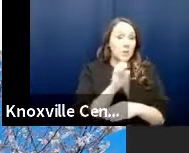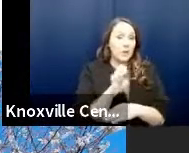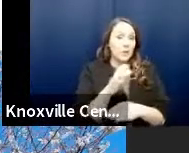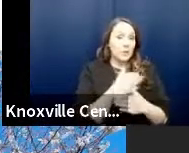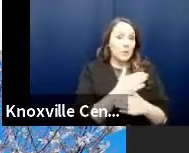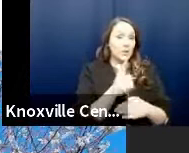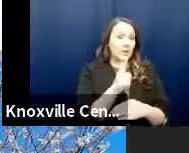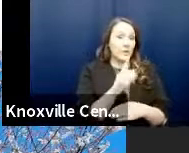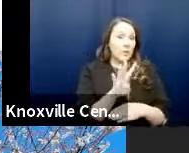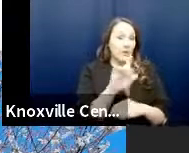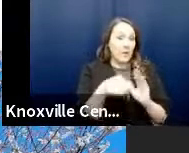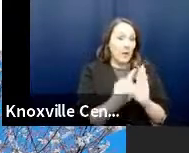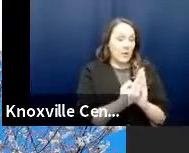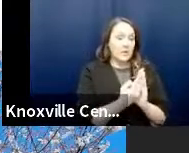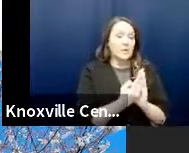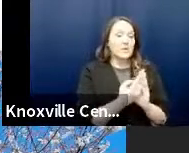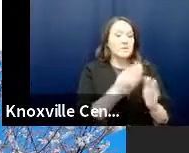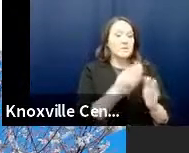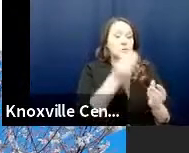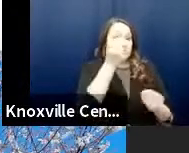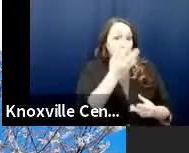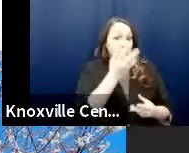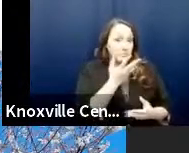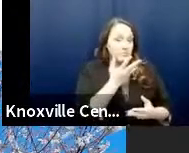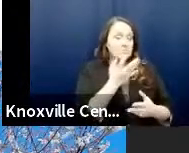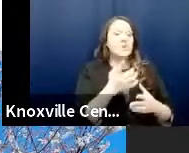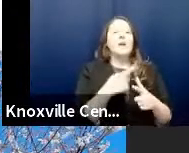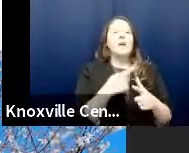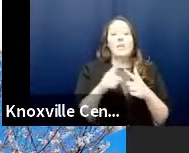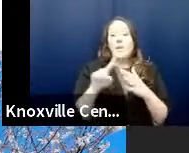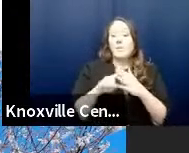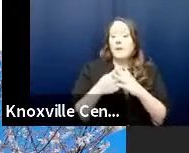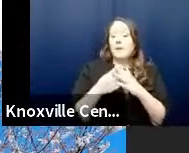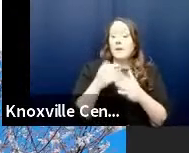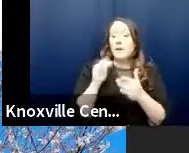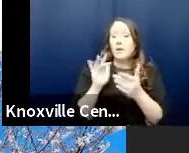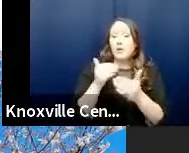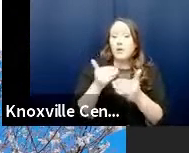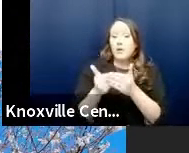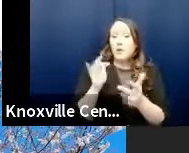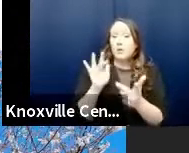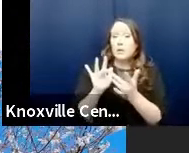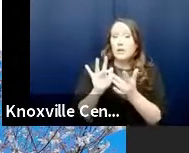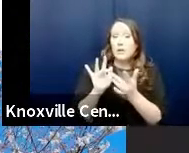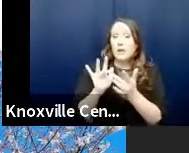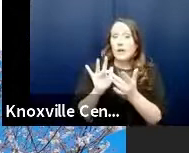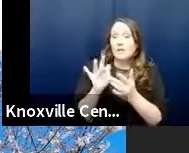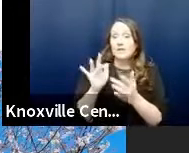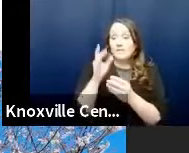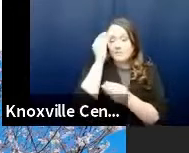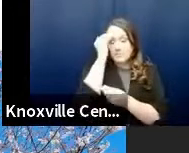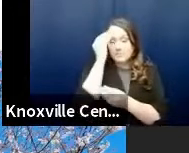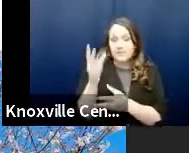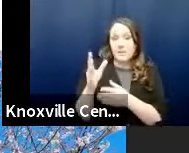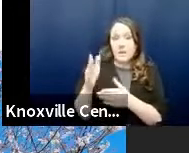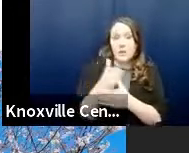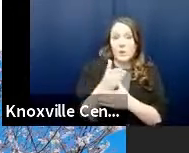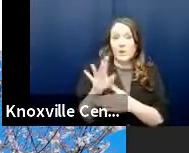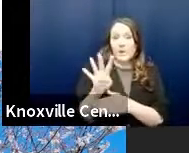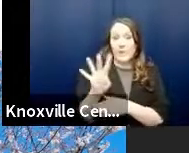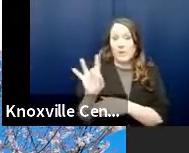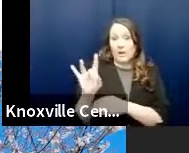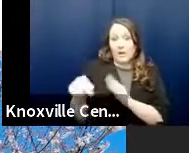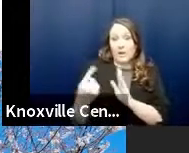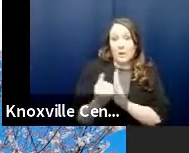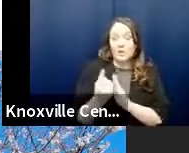hours of notification and initiate close contact investigations within 48 hours of notification.